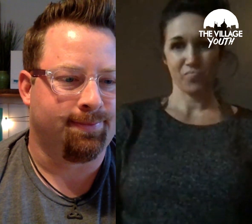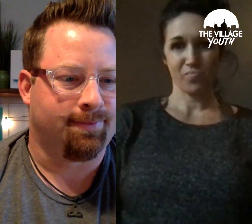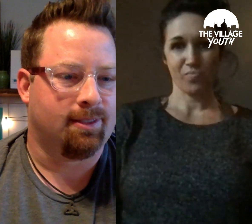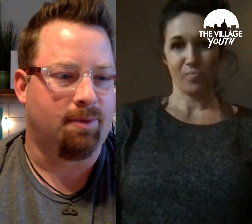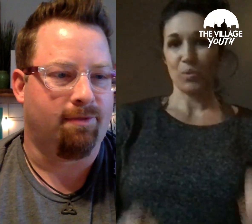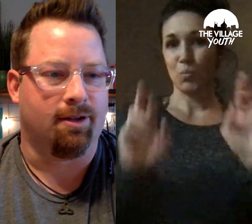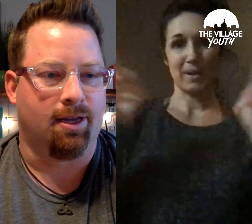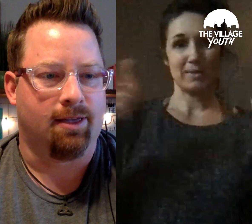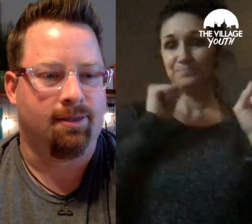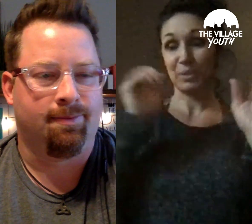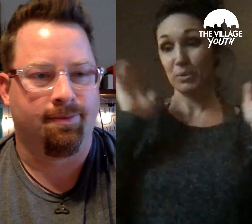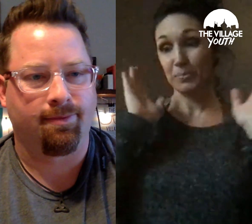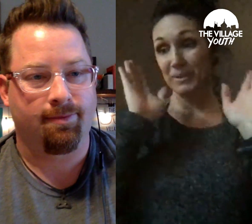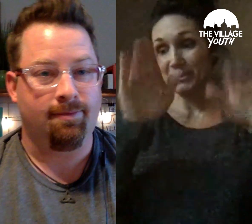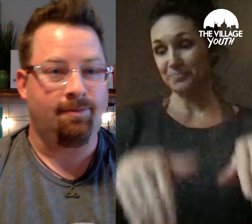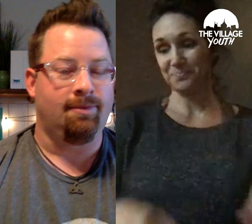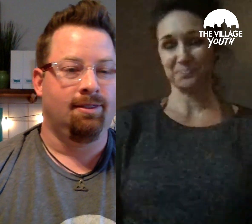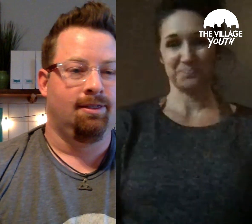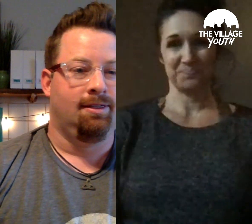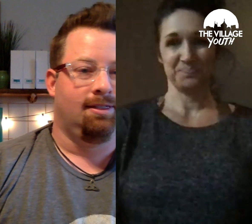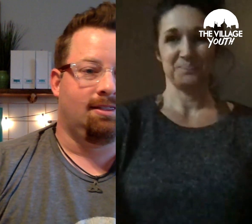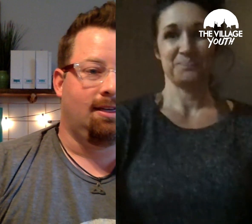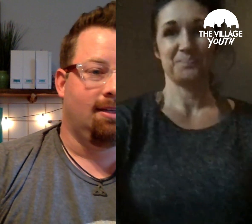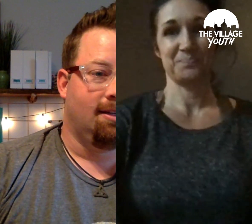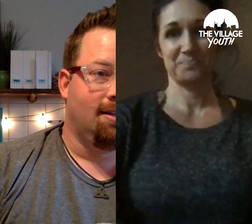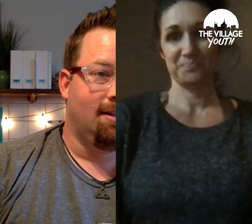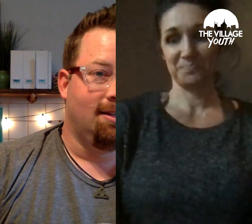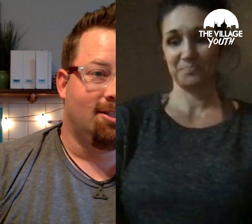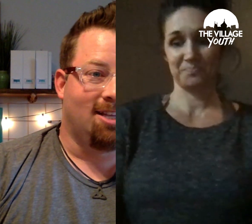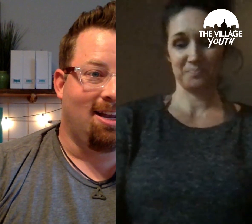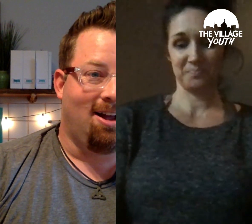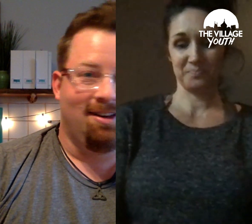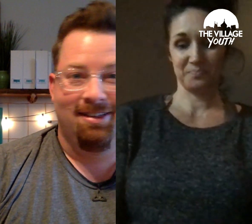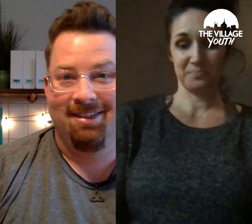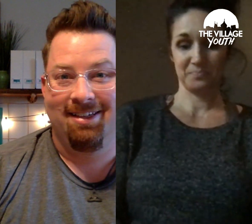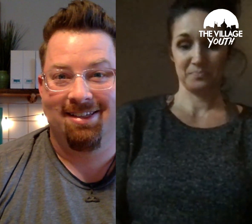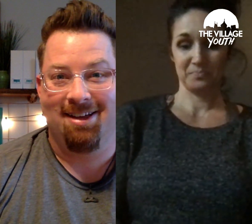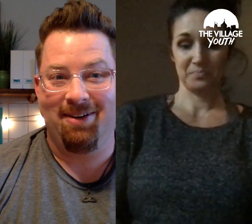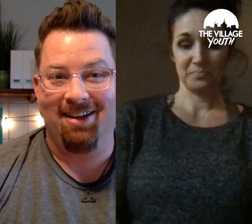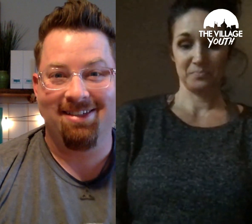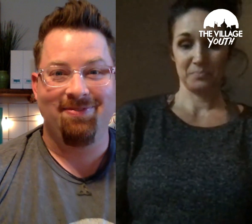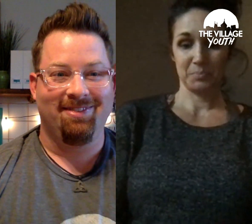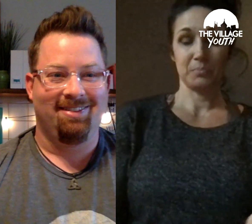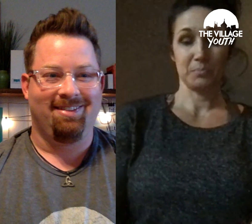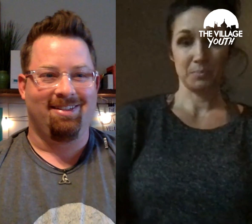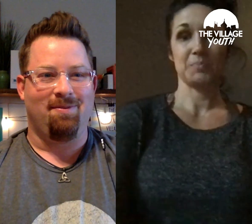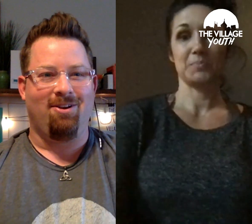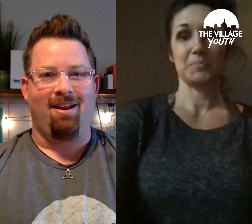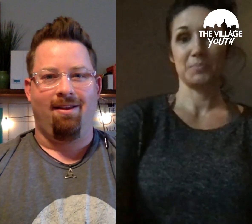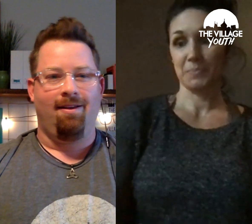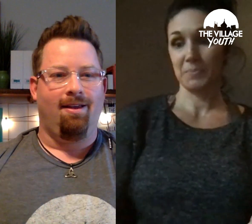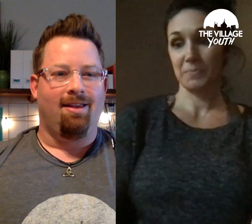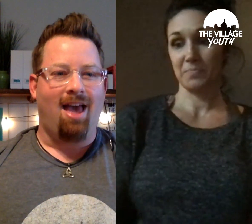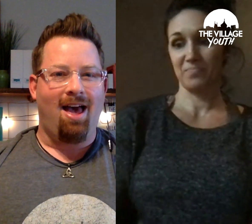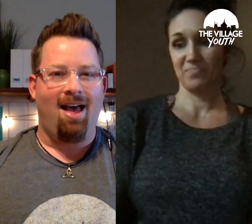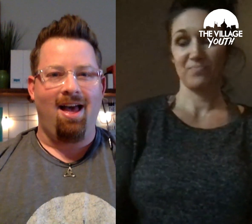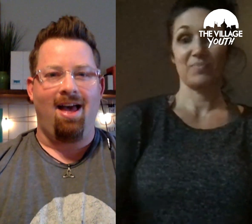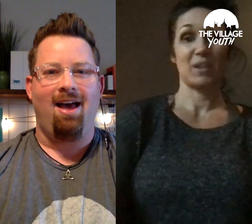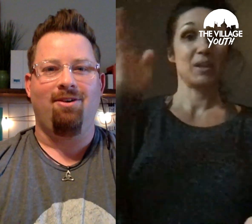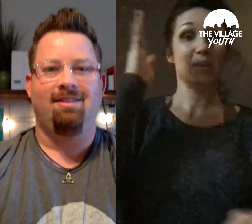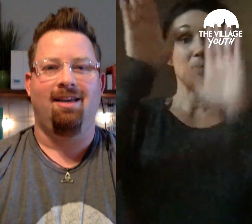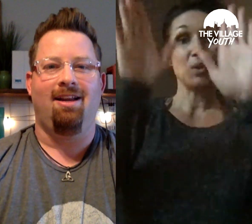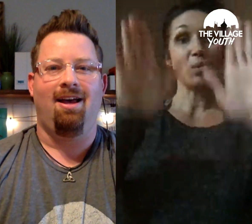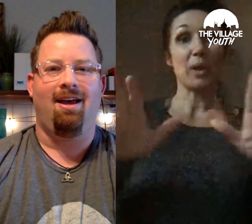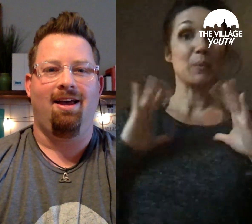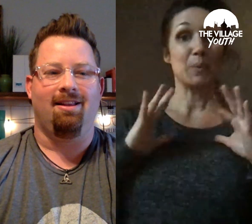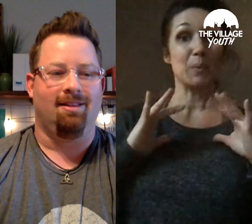attention. It's my fault, guys. Oh, there we go. Perfect. Let's see. She's getting on. It's going to be awesome. It's going to be great.